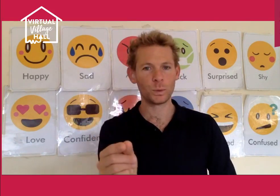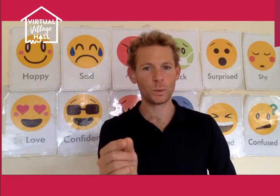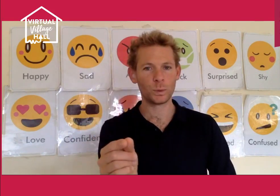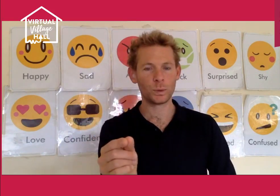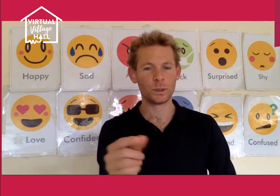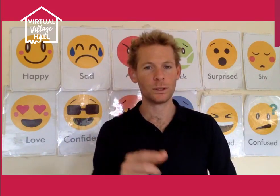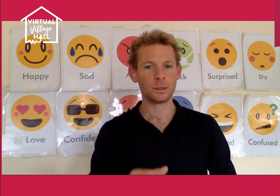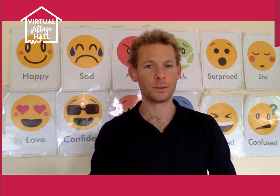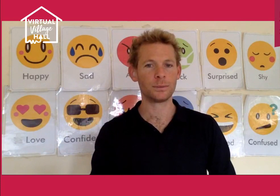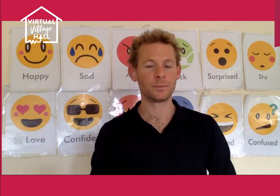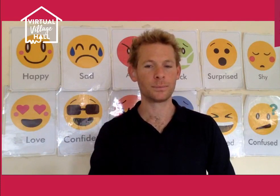moon.